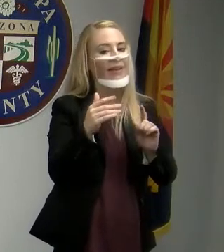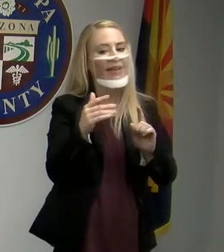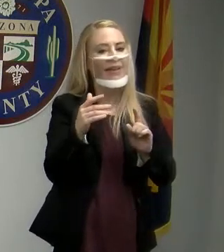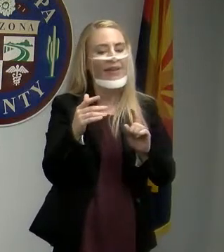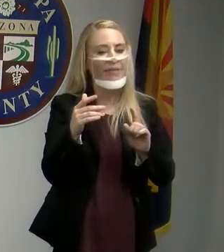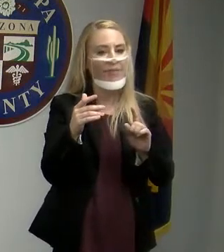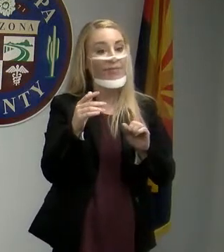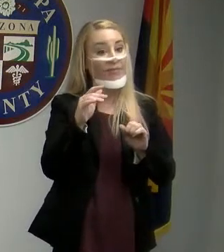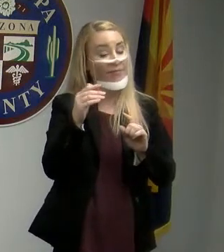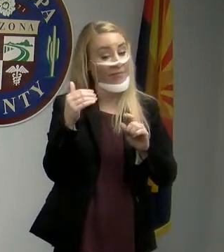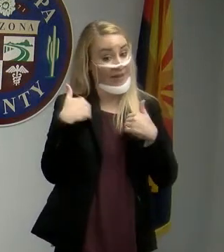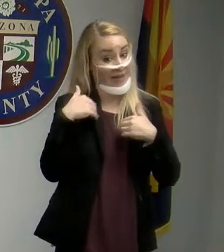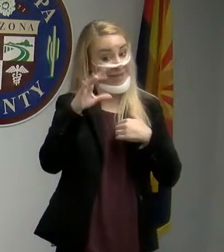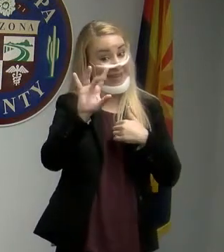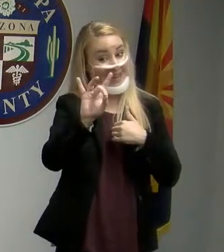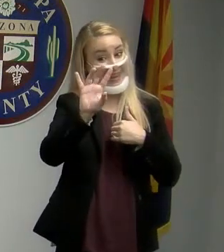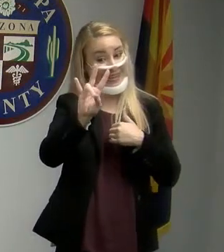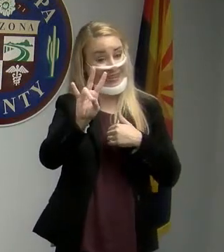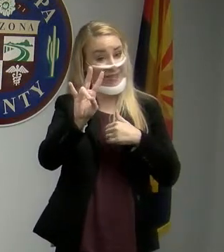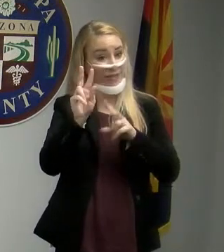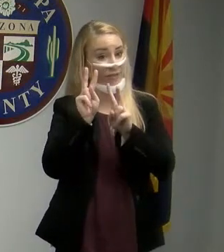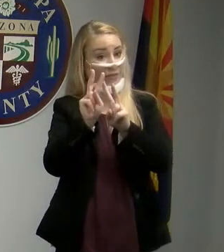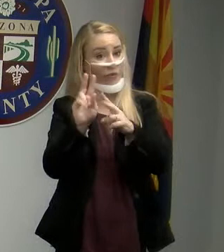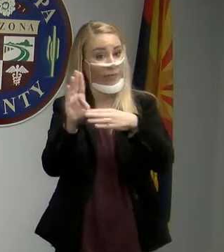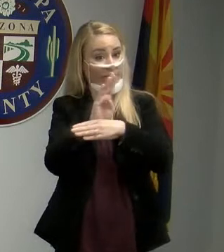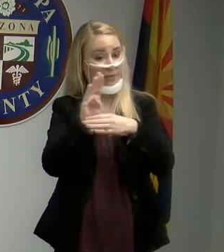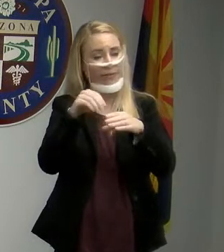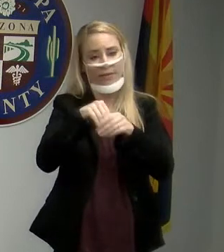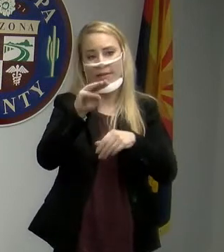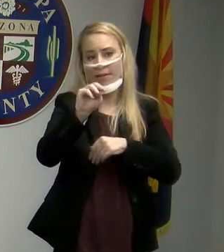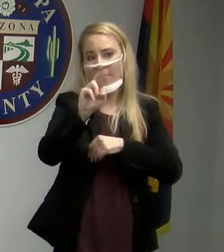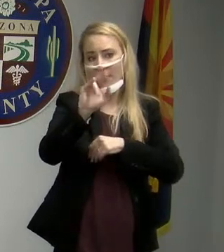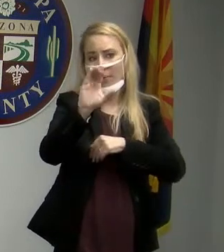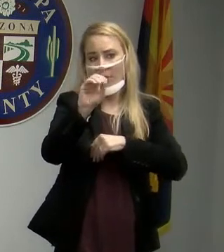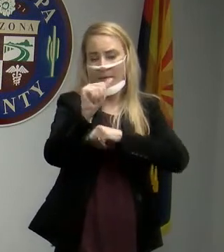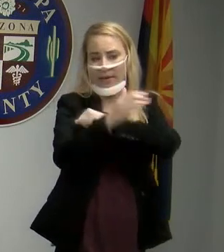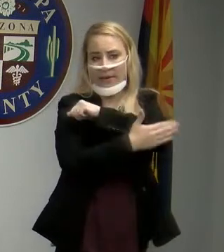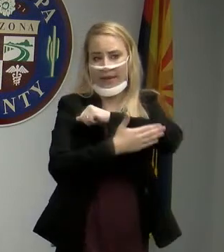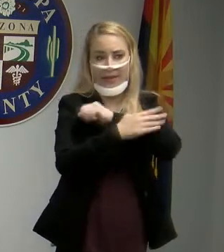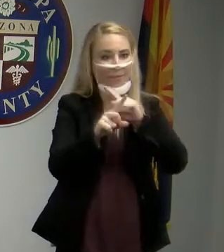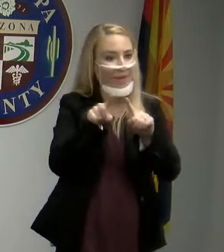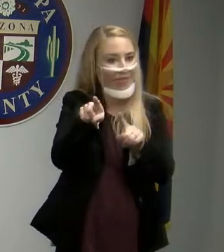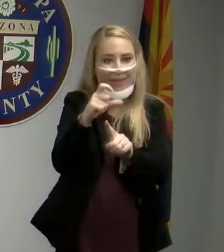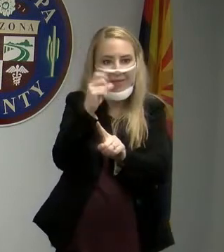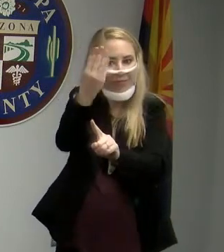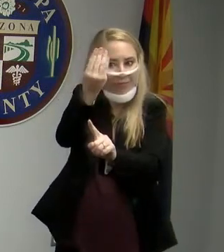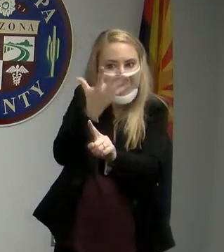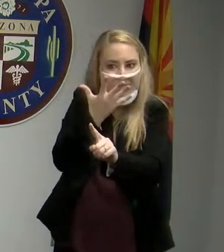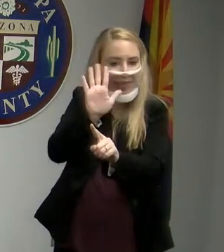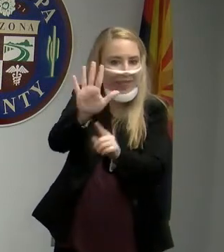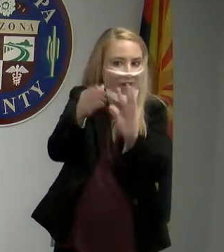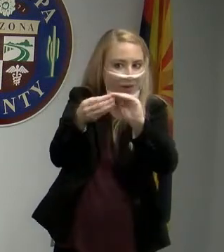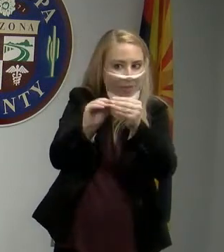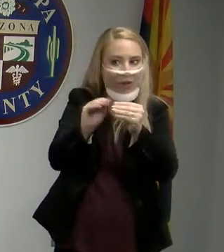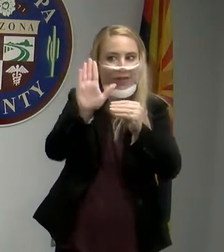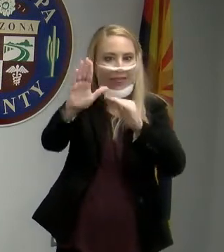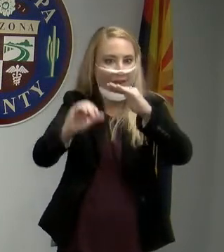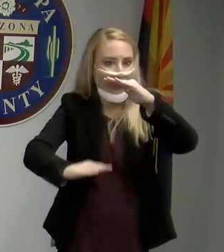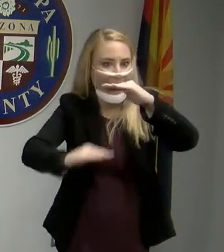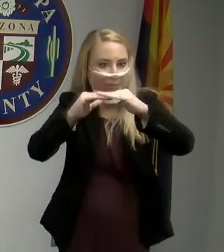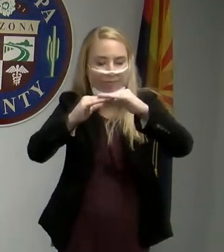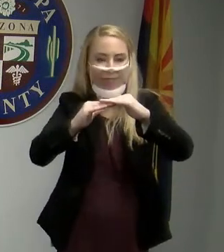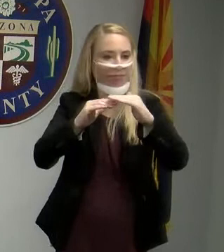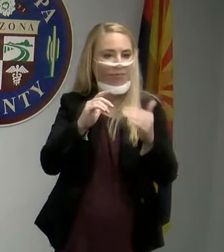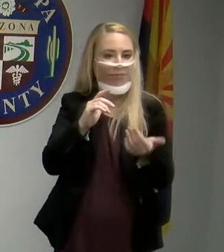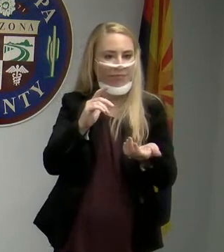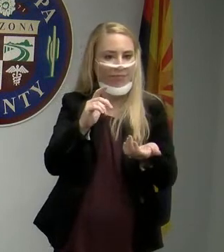there are 87 funeral homes, as I understand it, in Maricopa County. Again, they don't report up their numbers or their capacities to Maricopa County, or at least they're not required